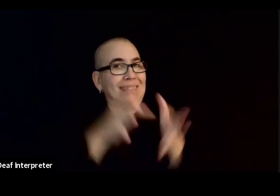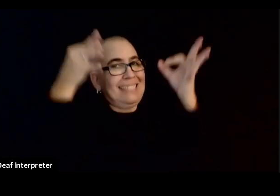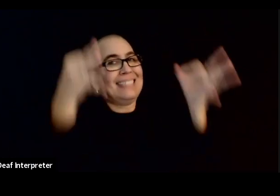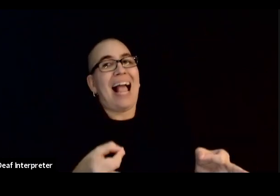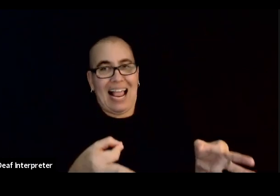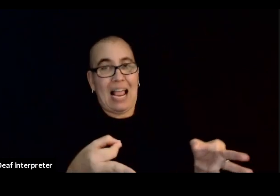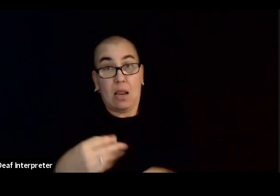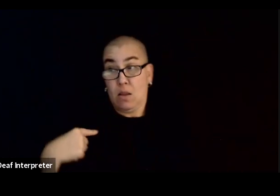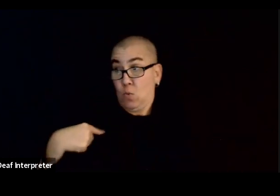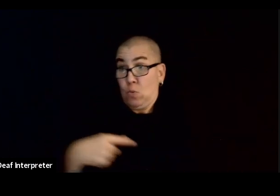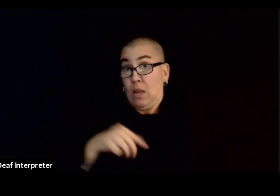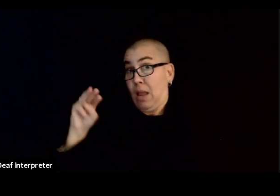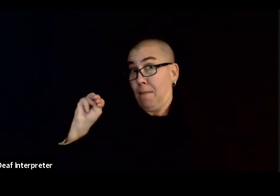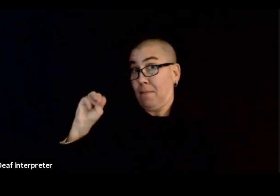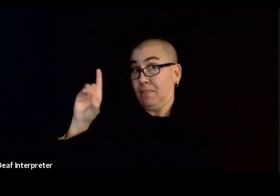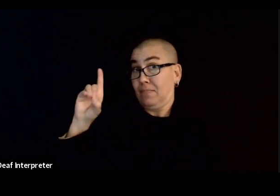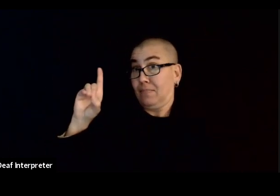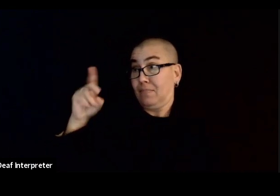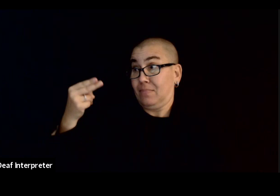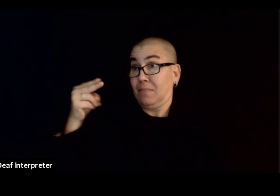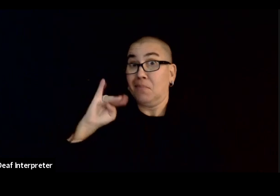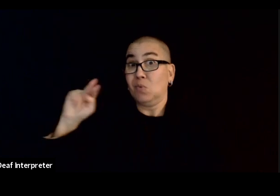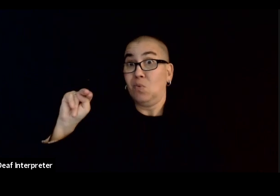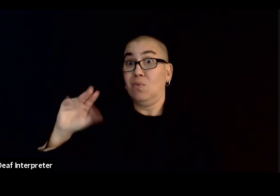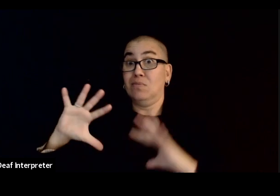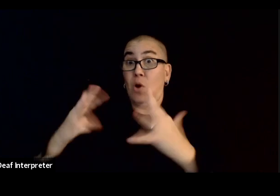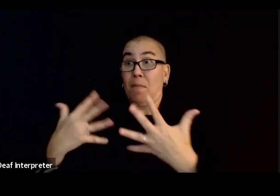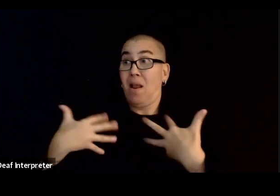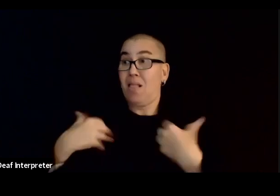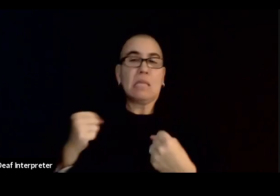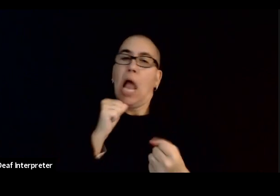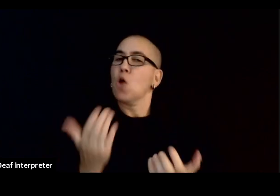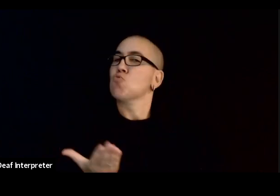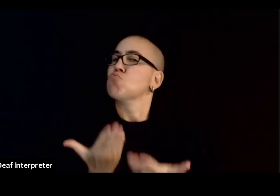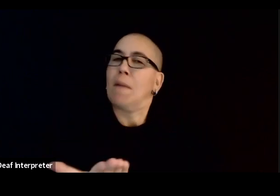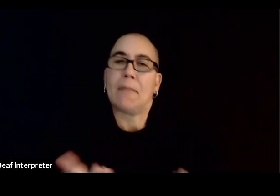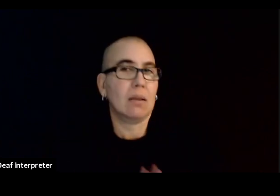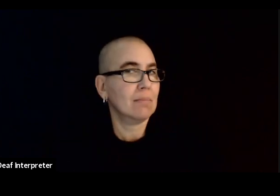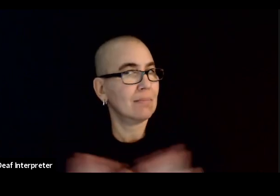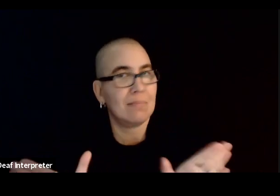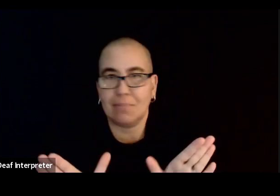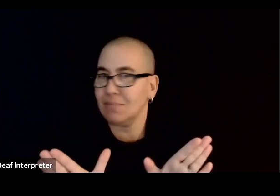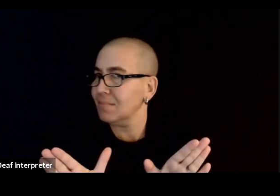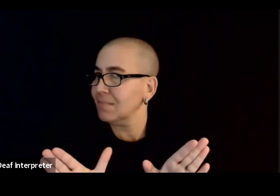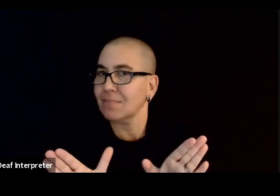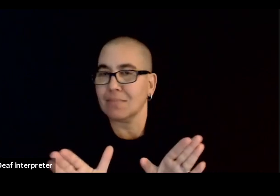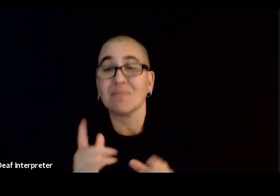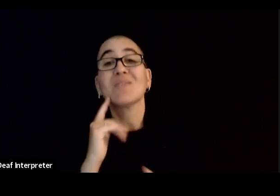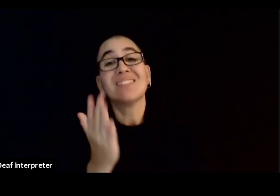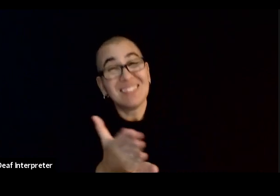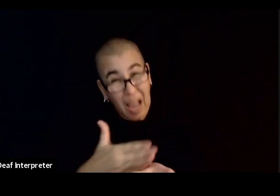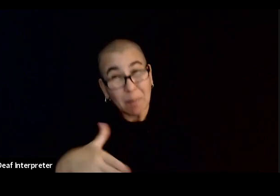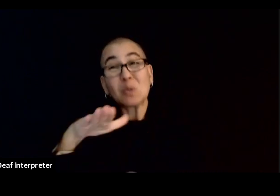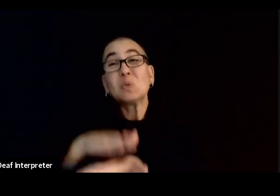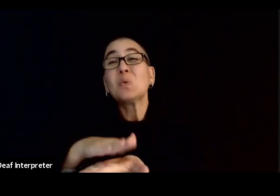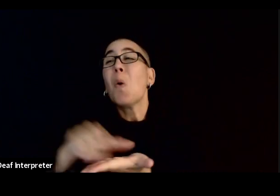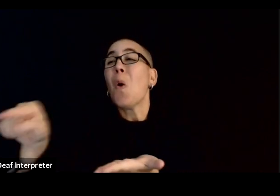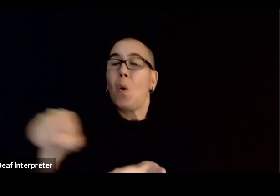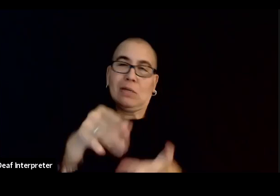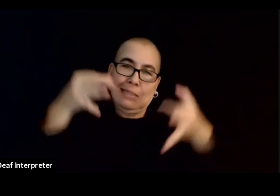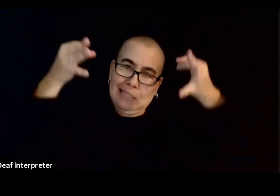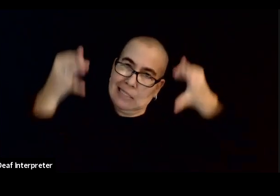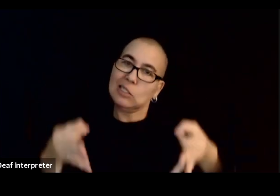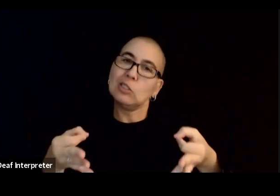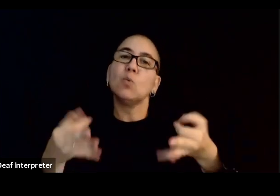recommending. Although, as you said, some institutions are doing that. I think the intent is that you certainly want